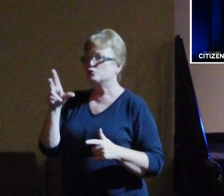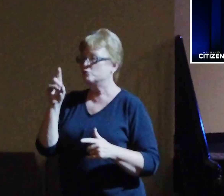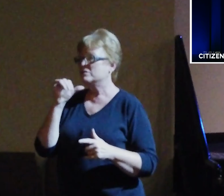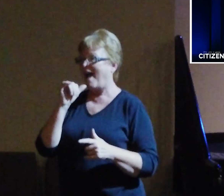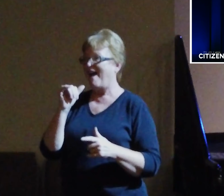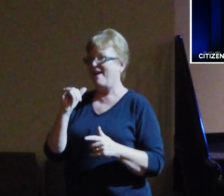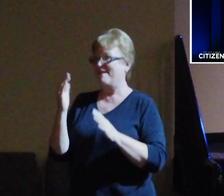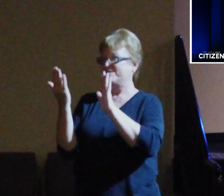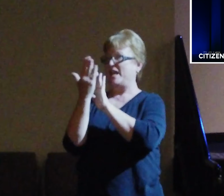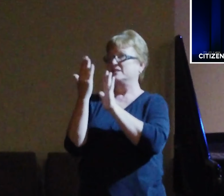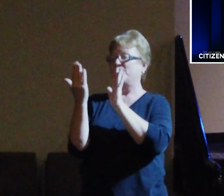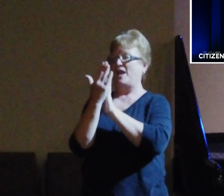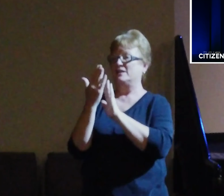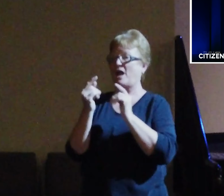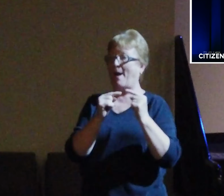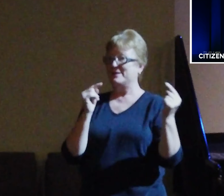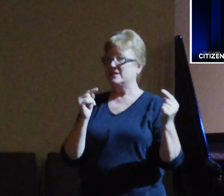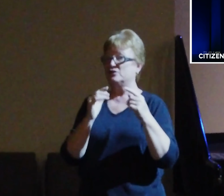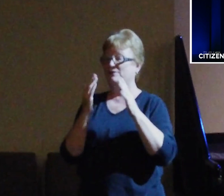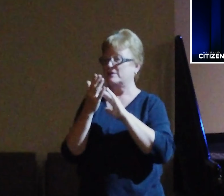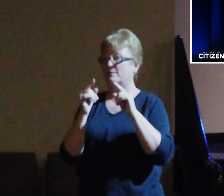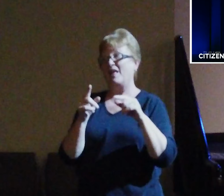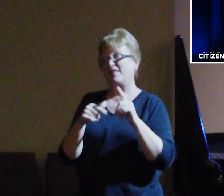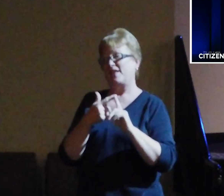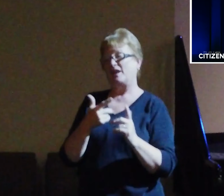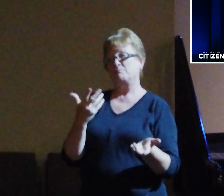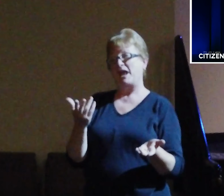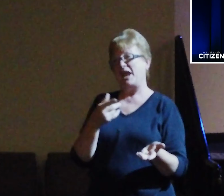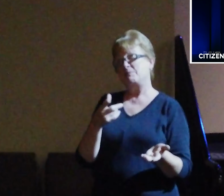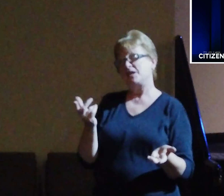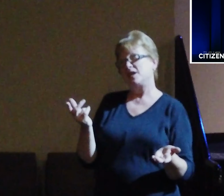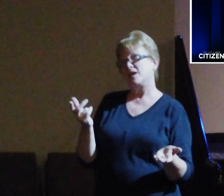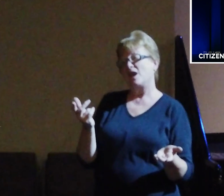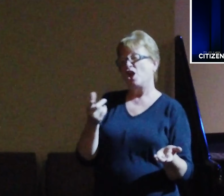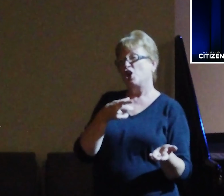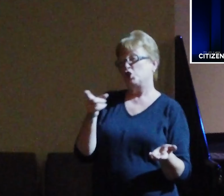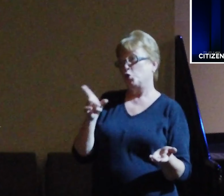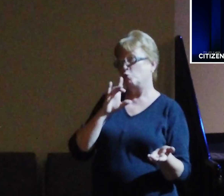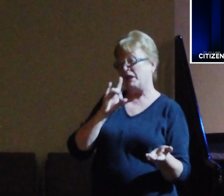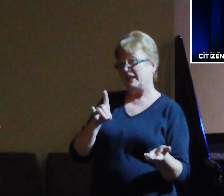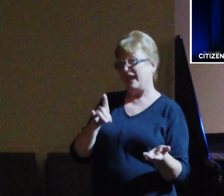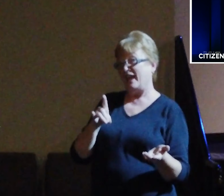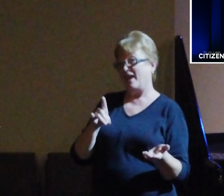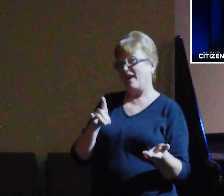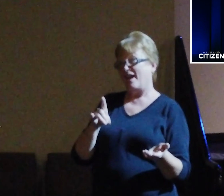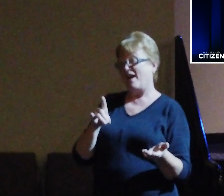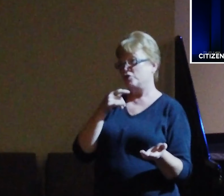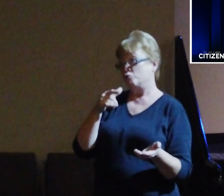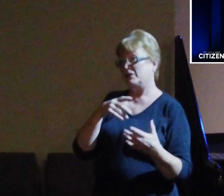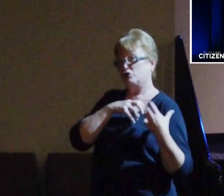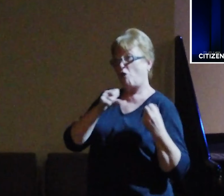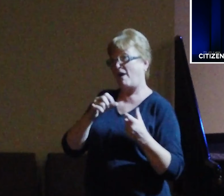in this life, you need to ask yourself, am I actually standing up as a witness for Christ?